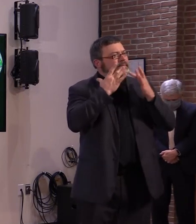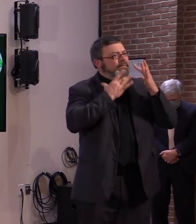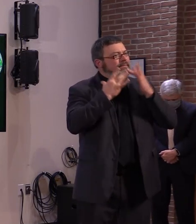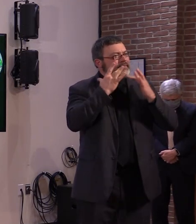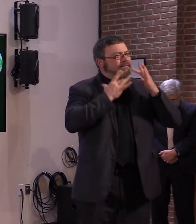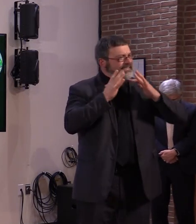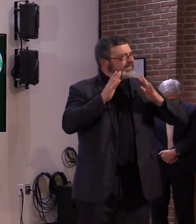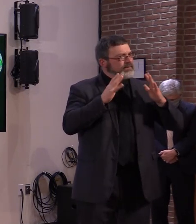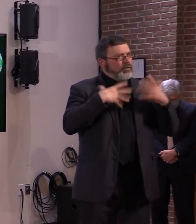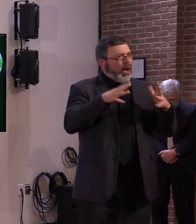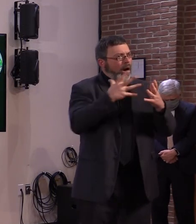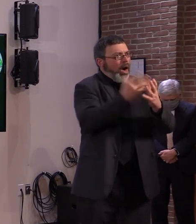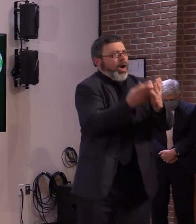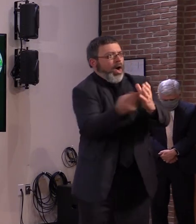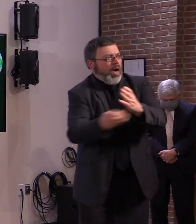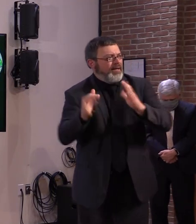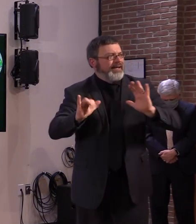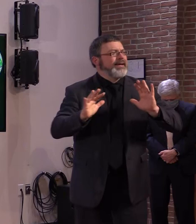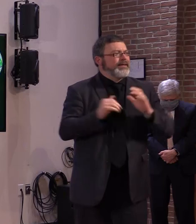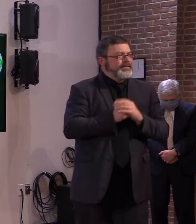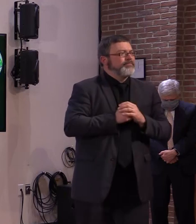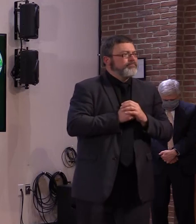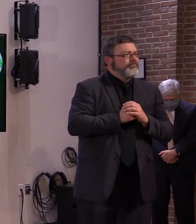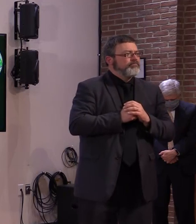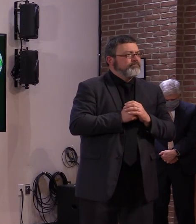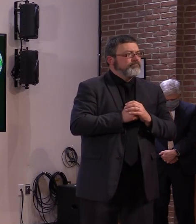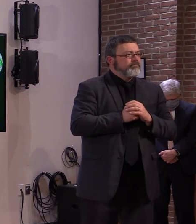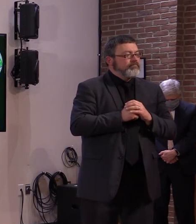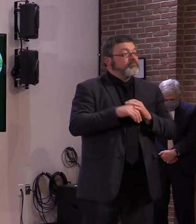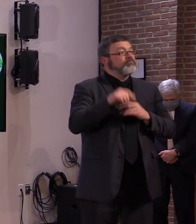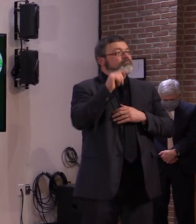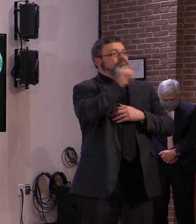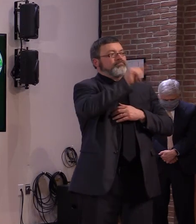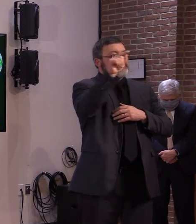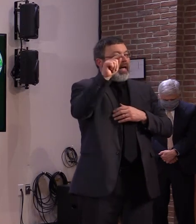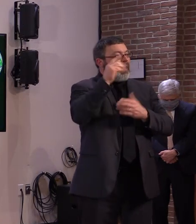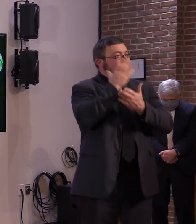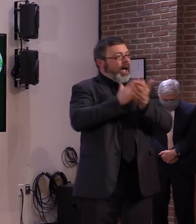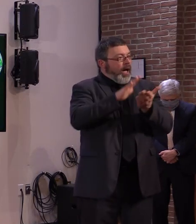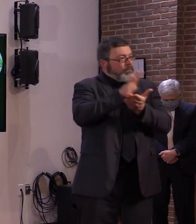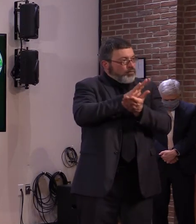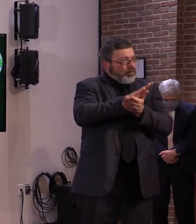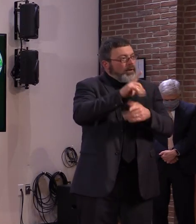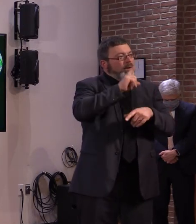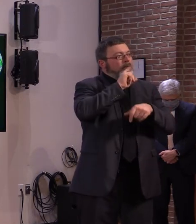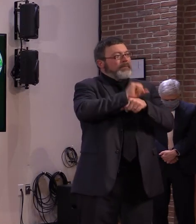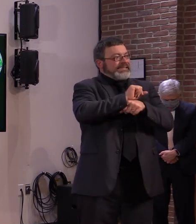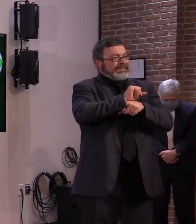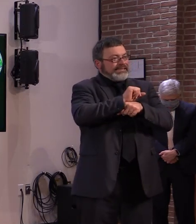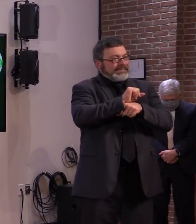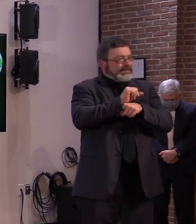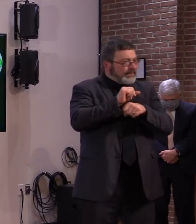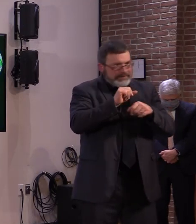flexibility was built into our planning, and schools are maintaining a fairly consistent operational disposition in spite of these challenges.